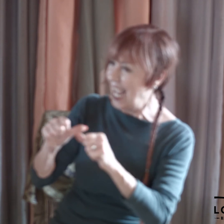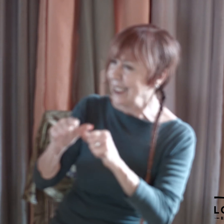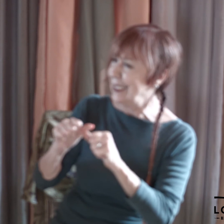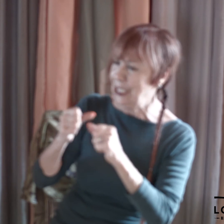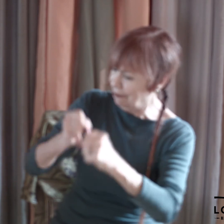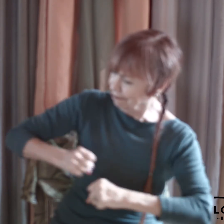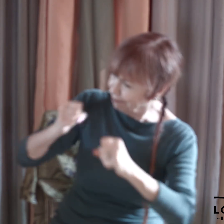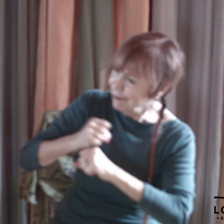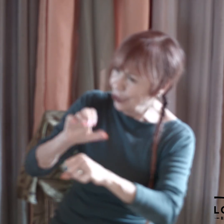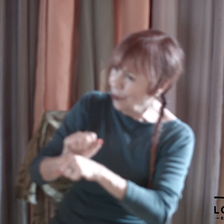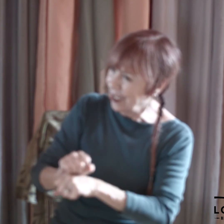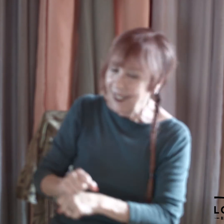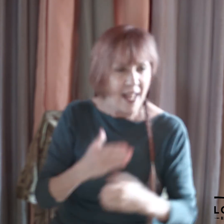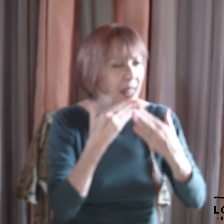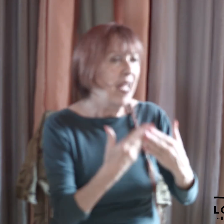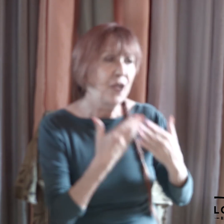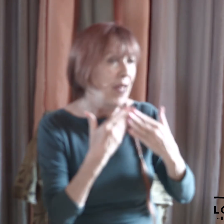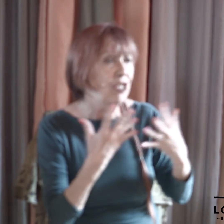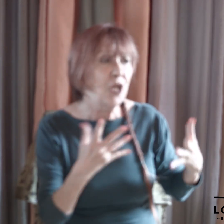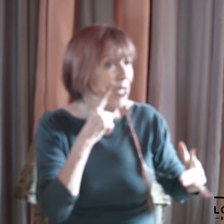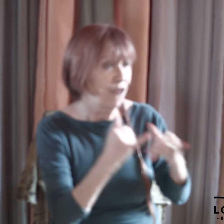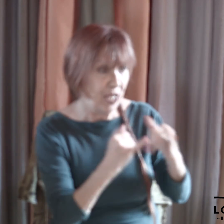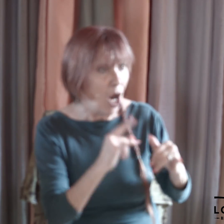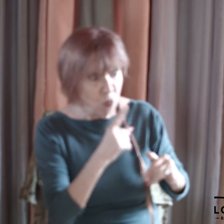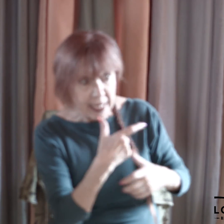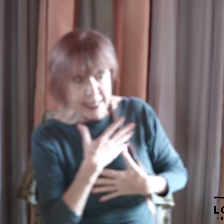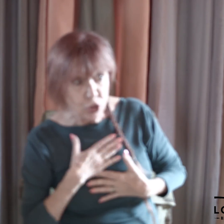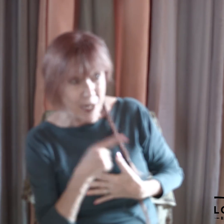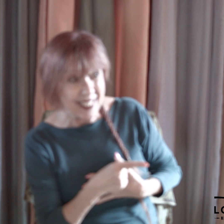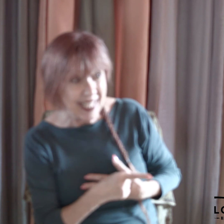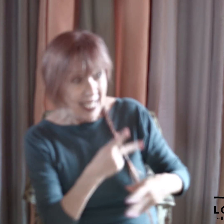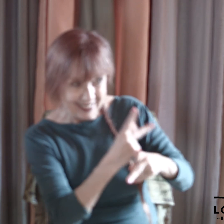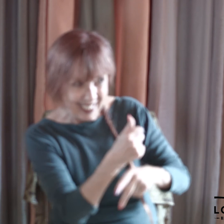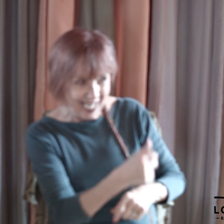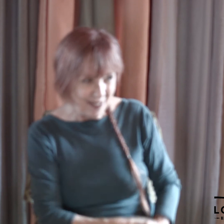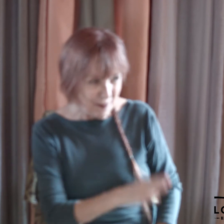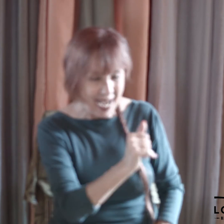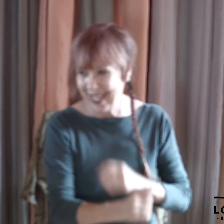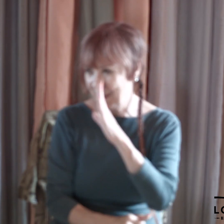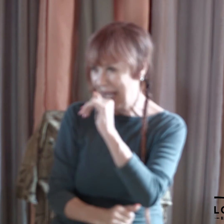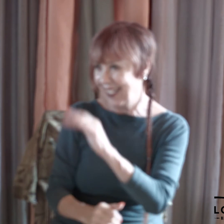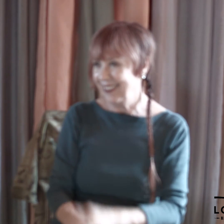the struggle and the work. Thank you. Thank you so much for the interview. I really enjoyed it. Bye. Take good care. Bye-bye. Bye-bye.